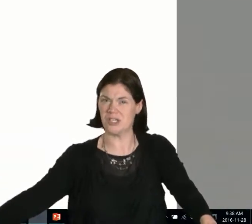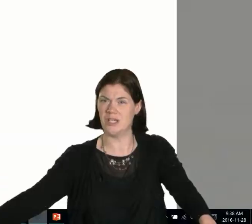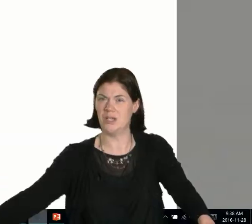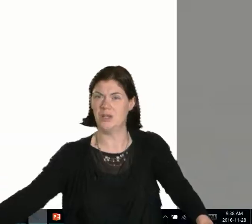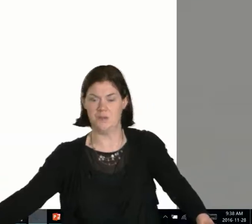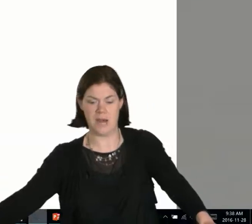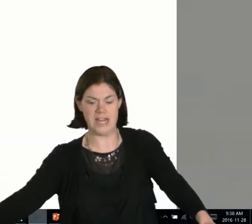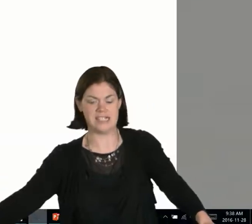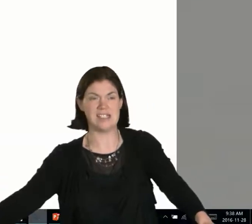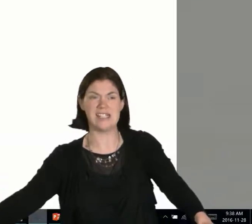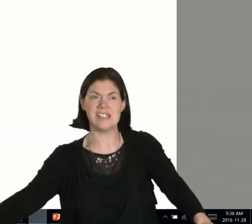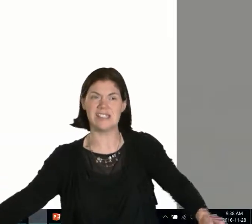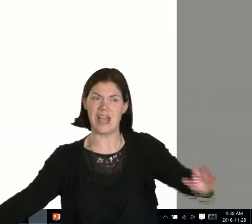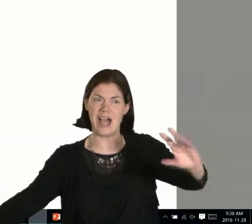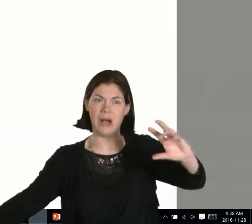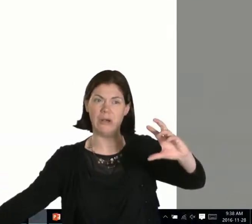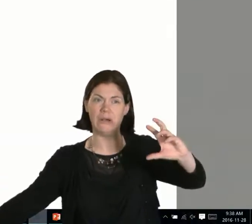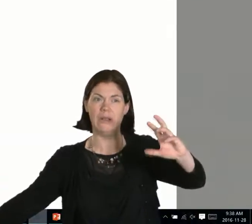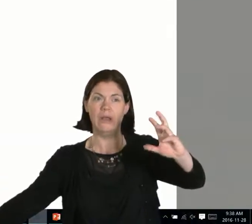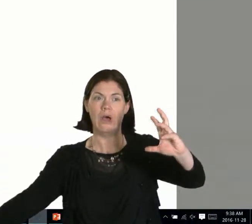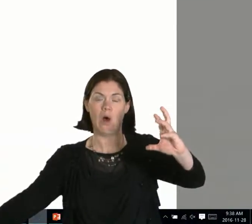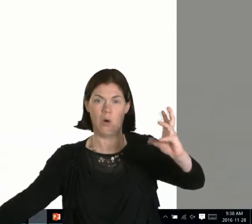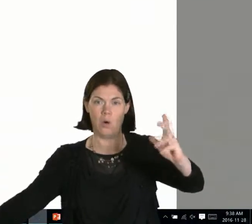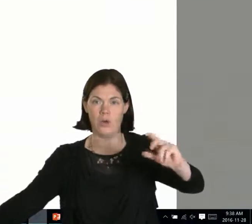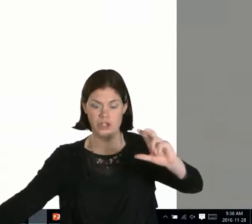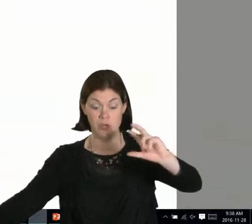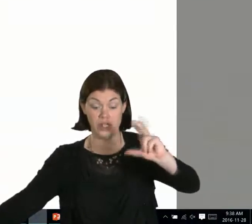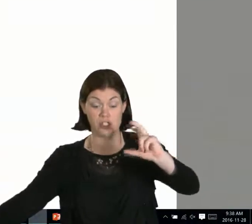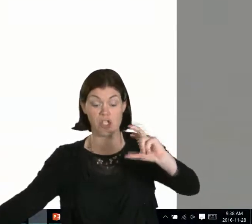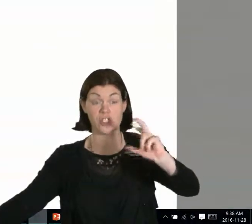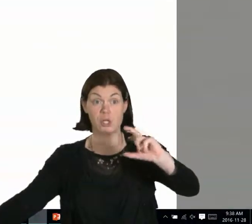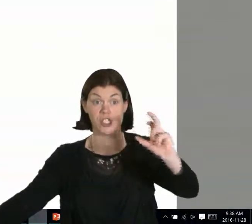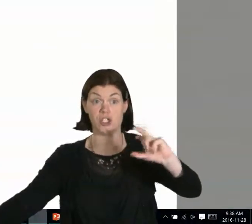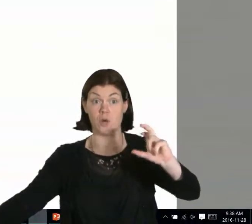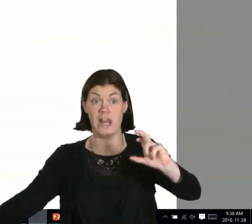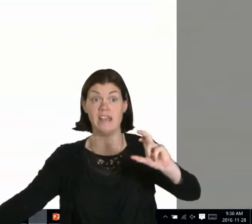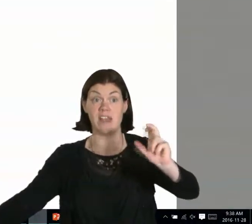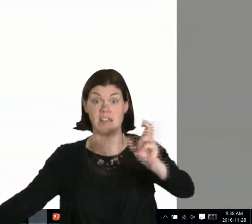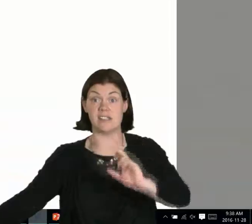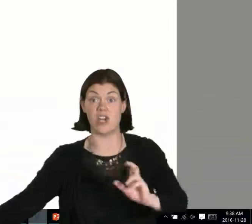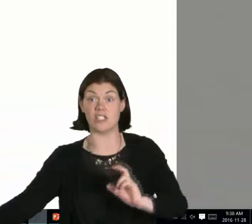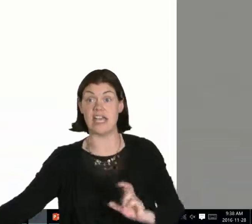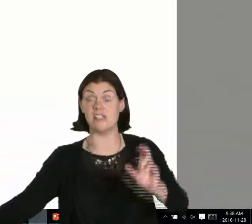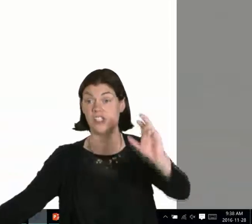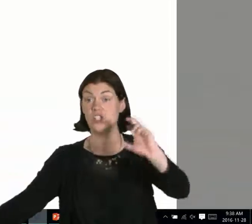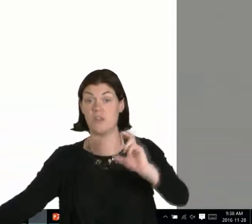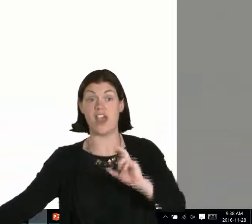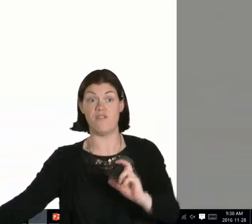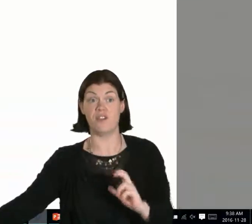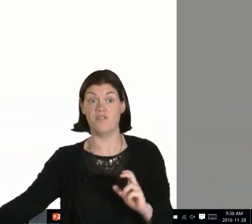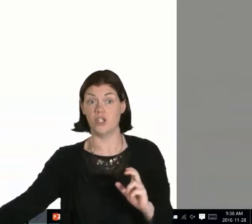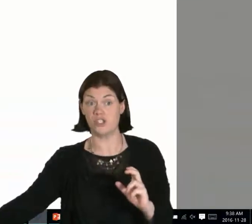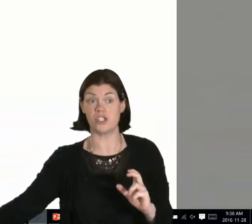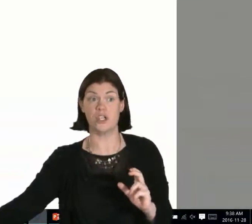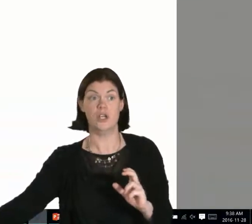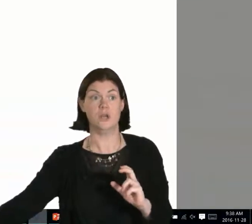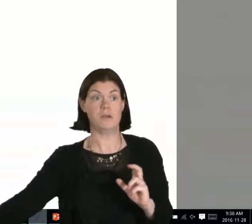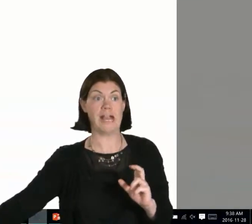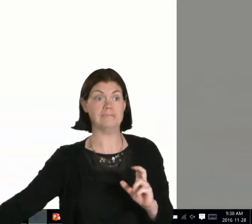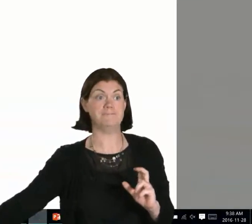verse, right? Because it doesn't tell a whole new little short story that this song tends to do with every